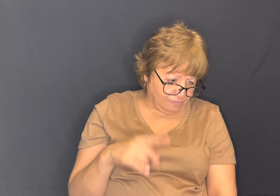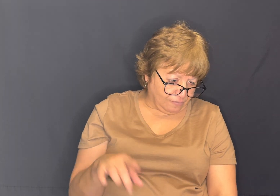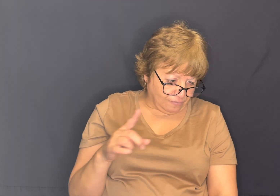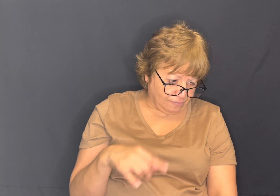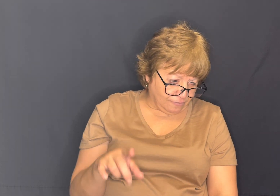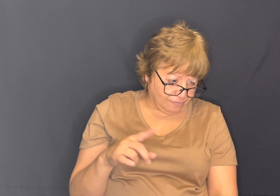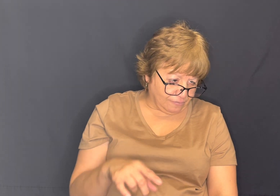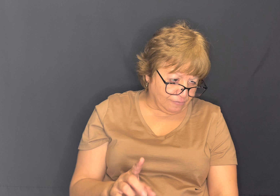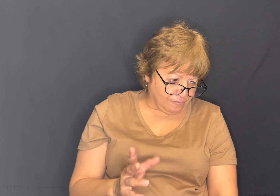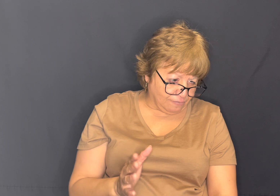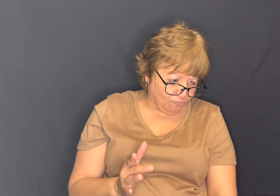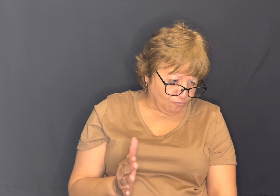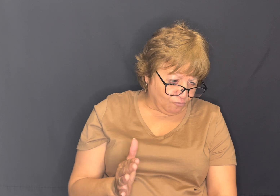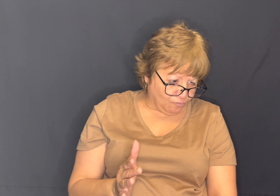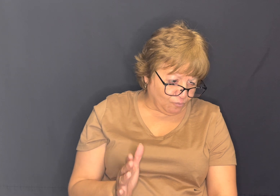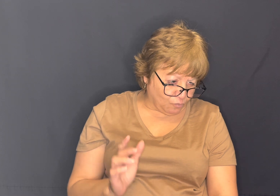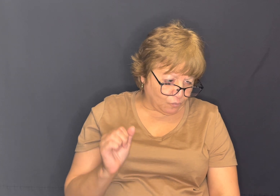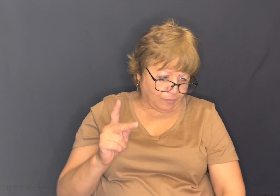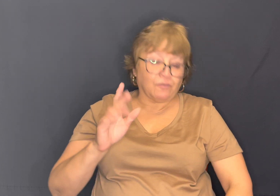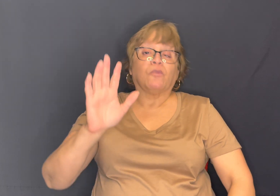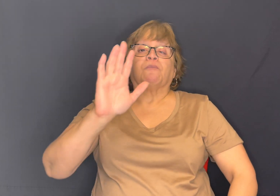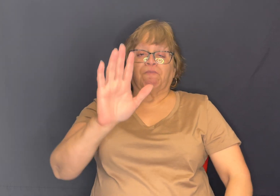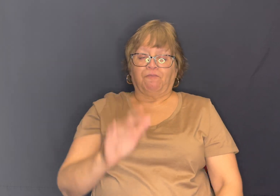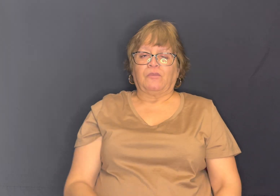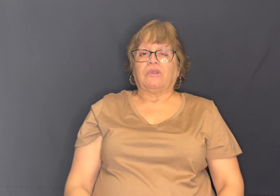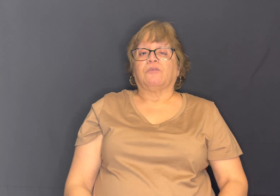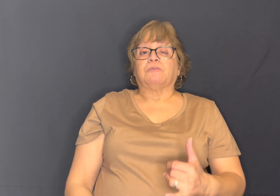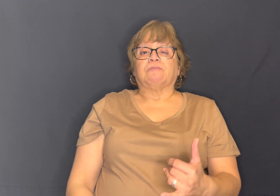Let me see. Where did we leave off? Okay.